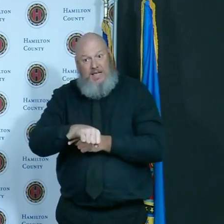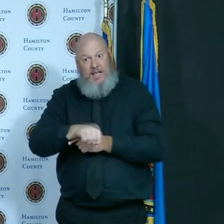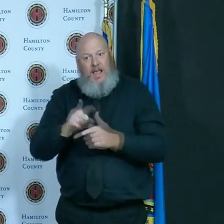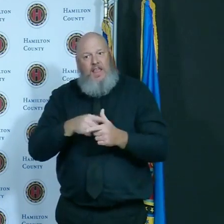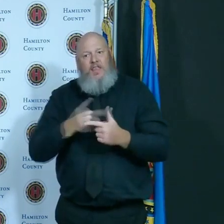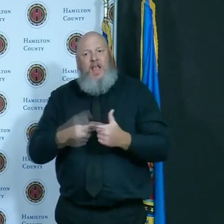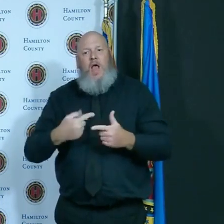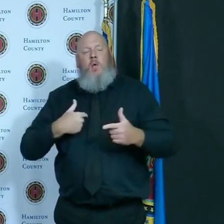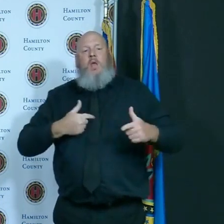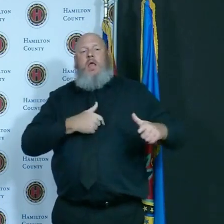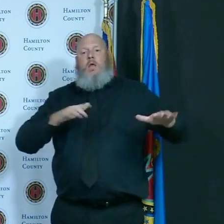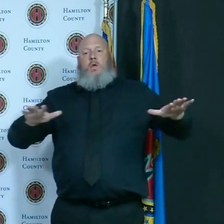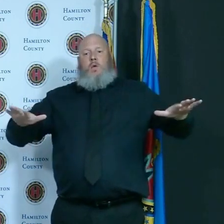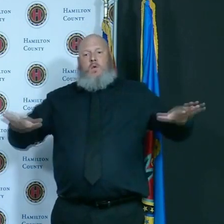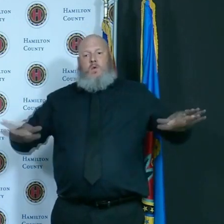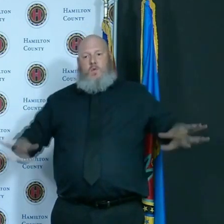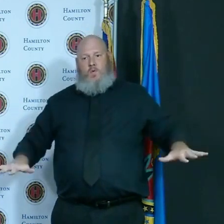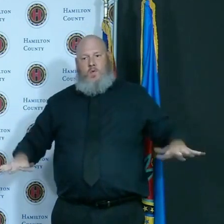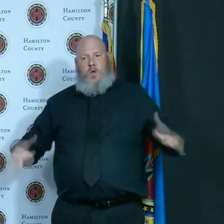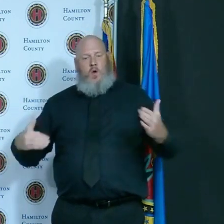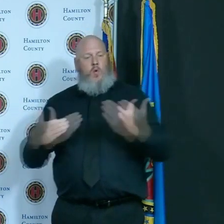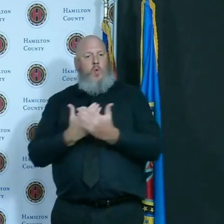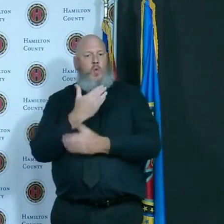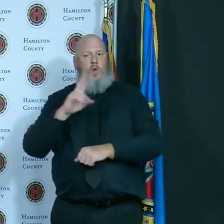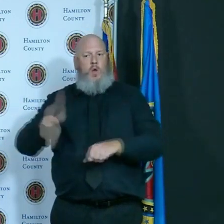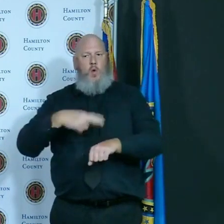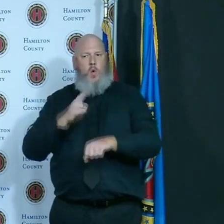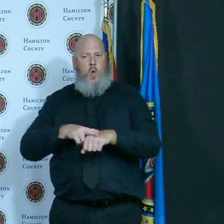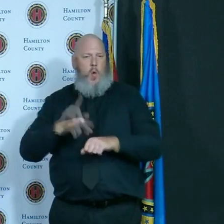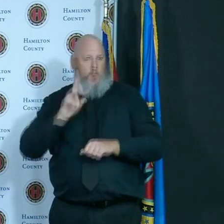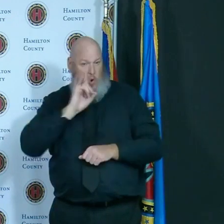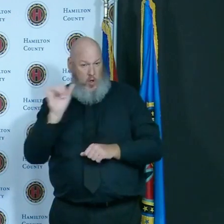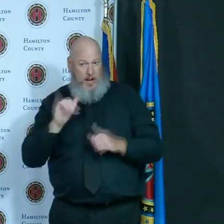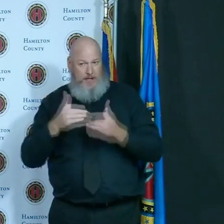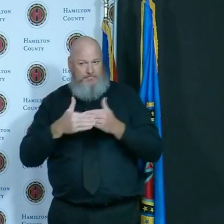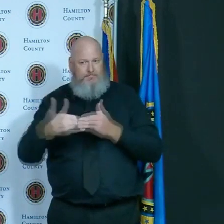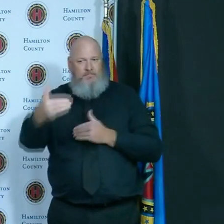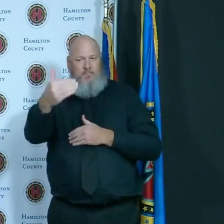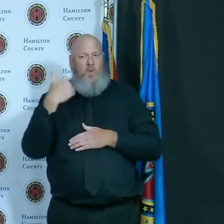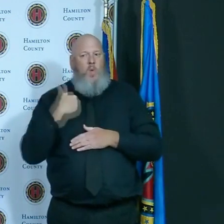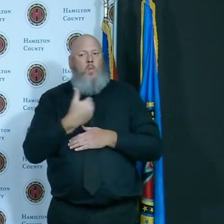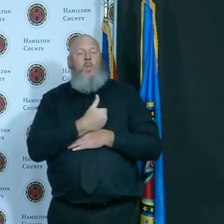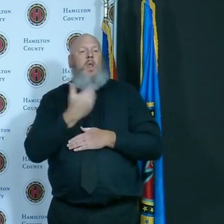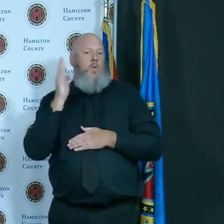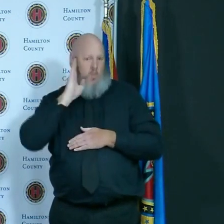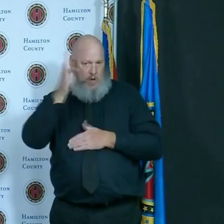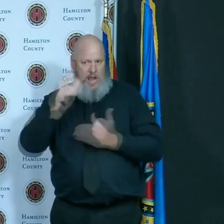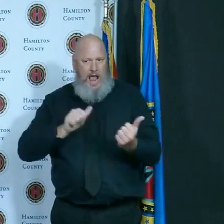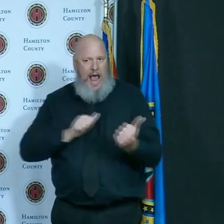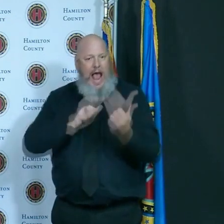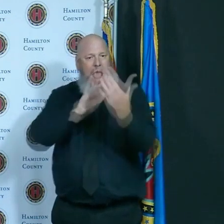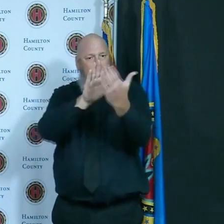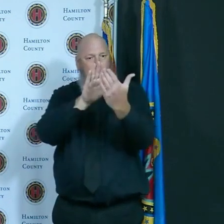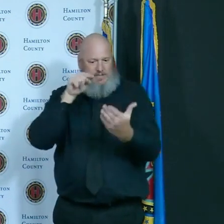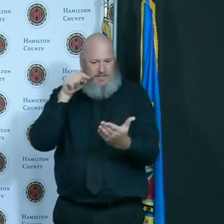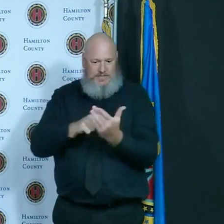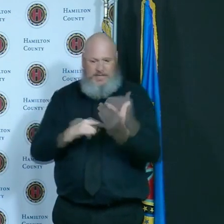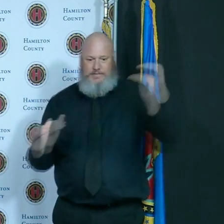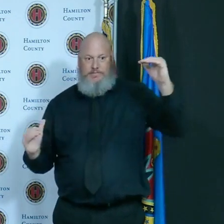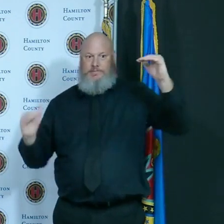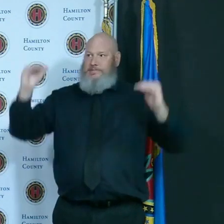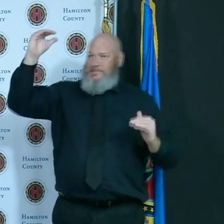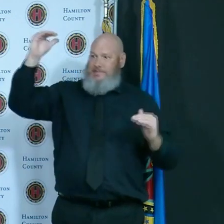new normal, we must work together to address the issue of health disparities so that the disproportionate impact to